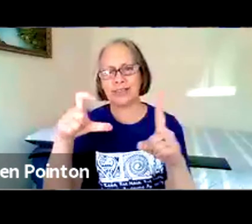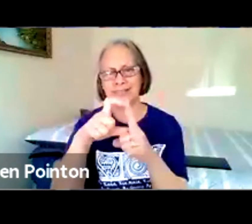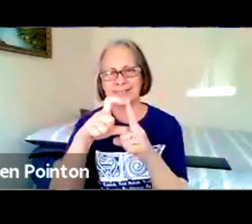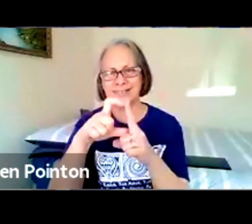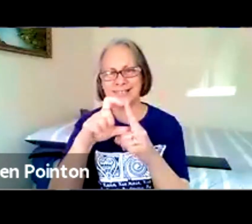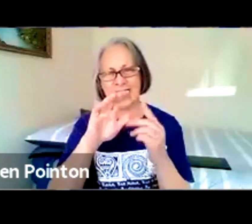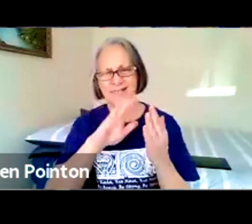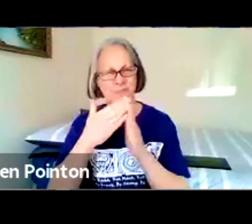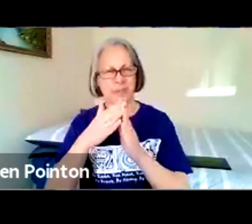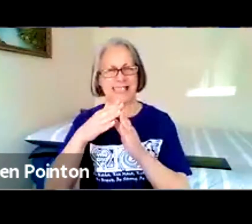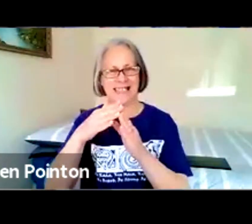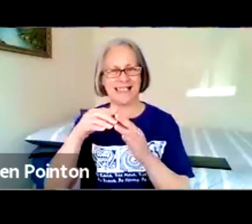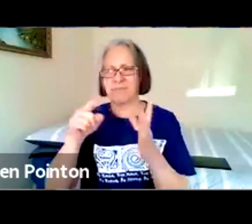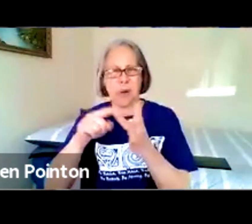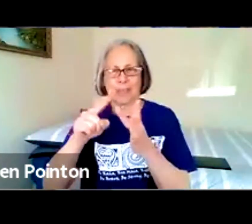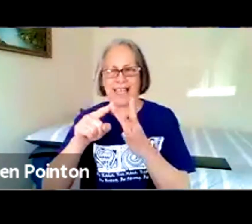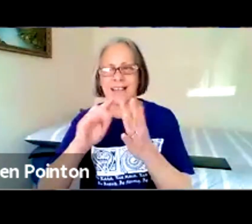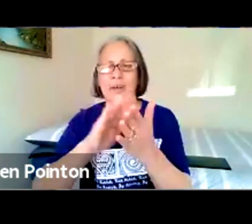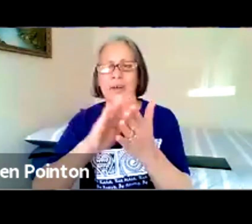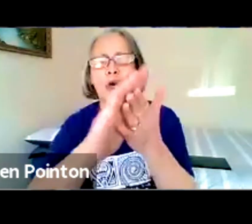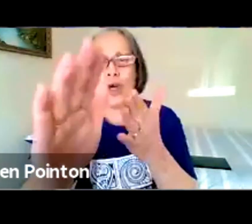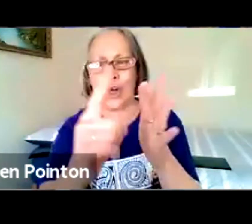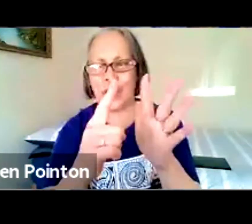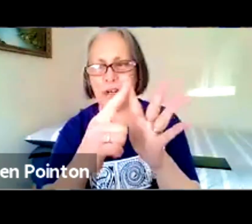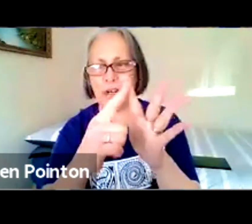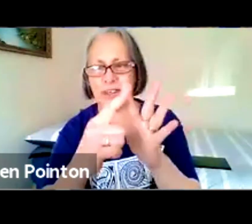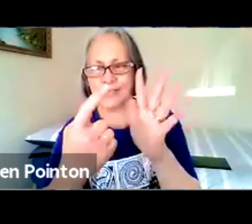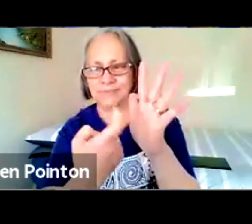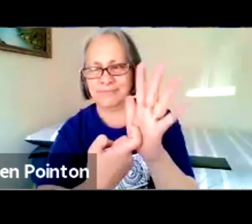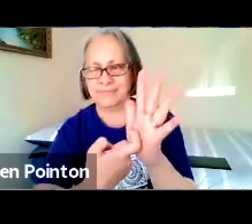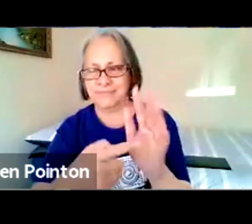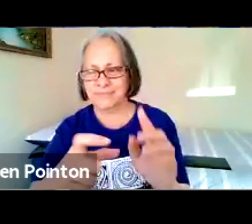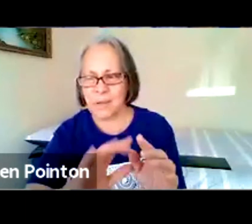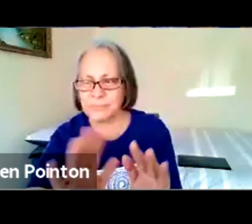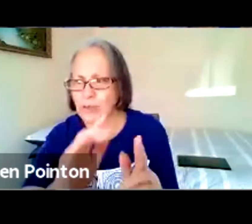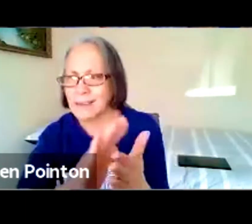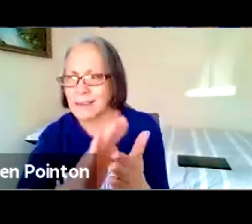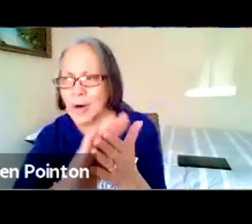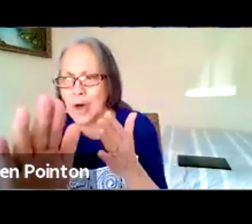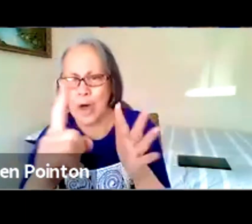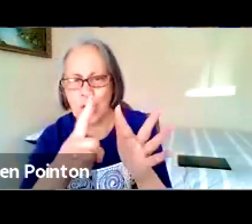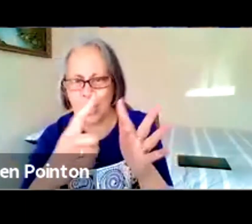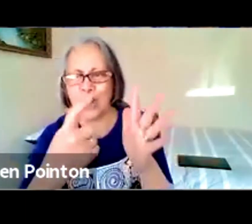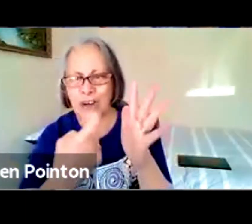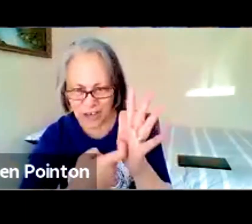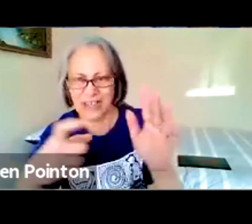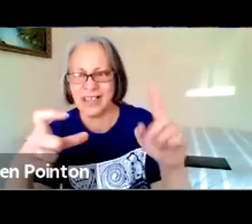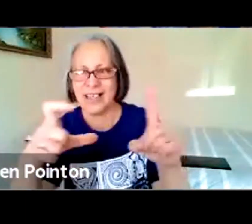immunisation, or, sorry, interpret it. I'm just going to get the HER or the